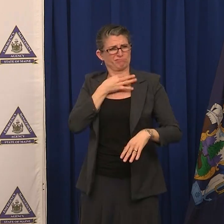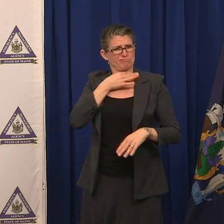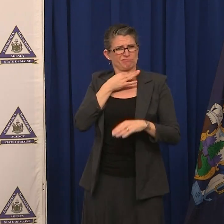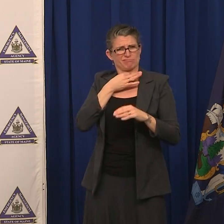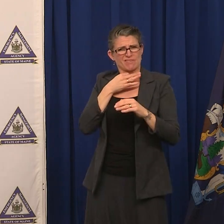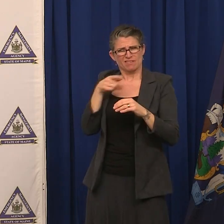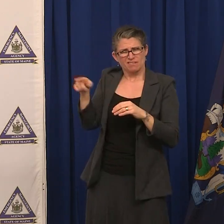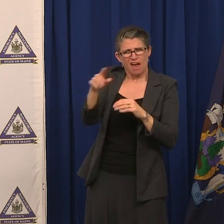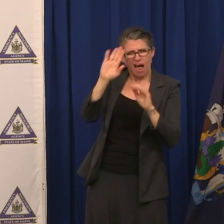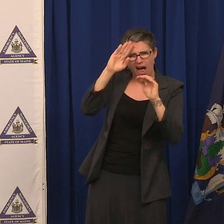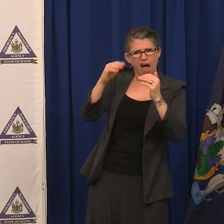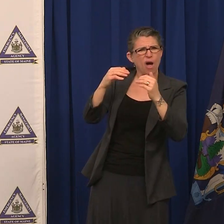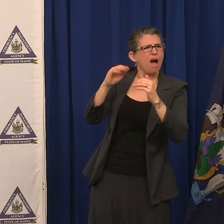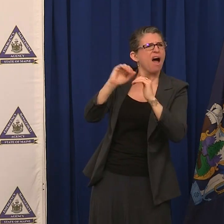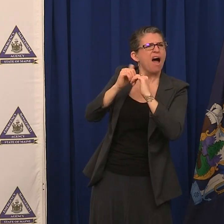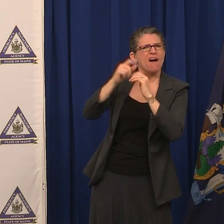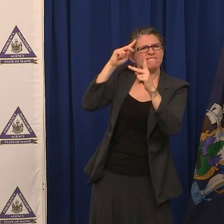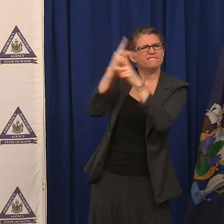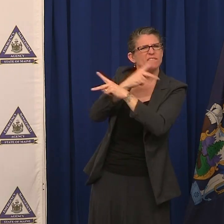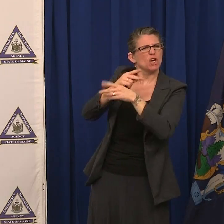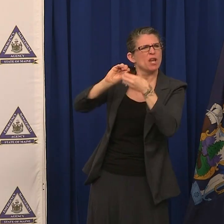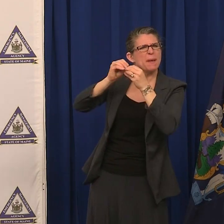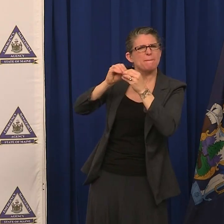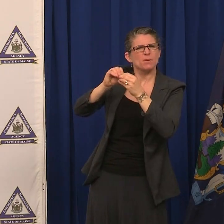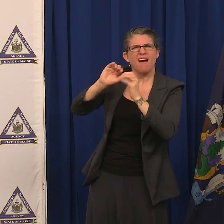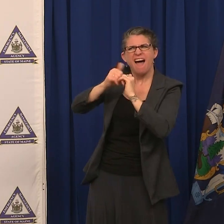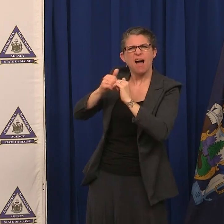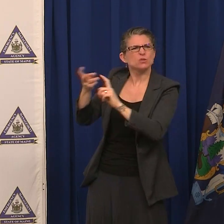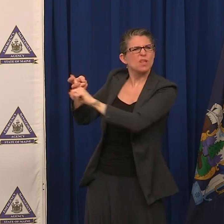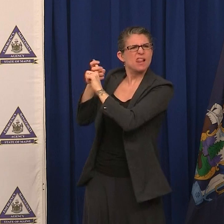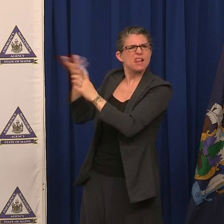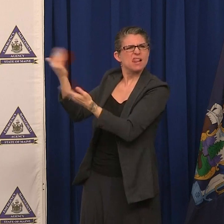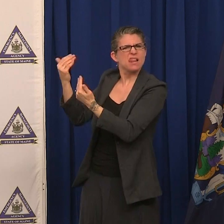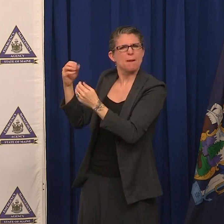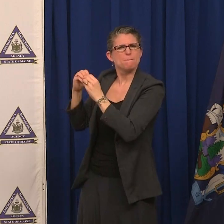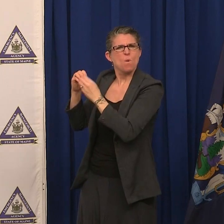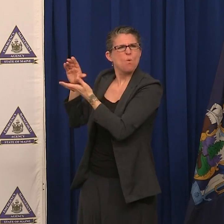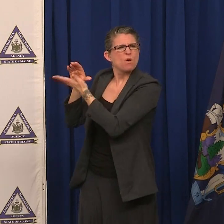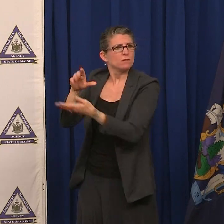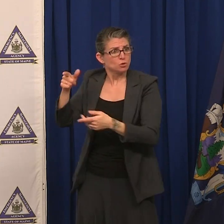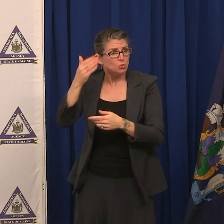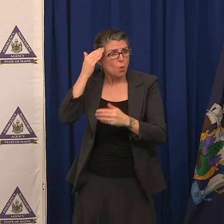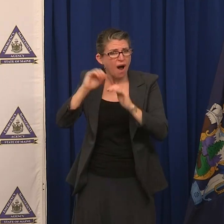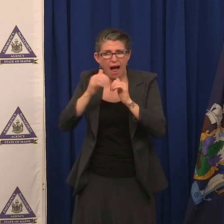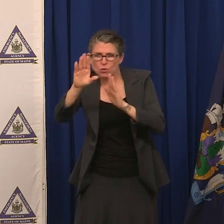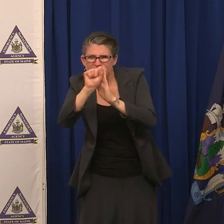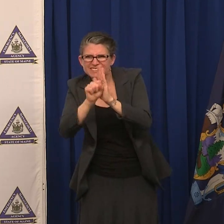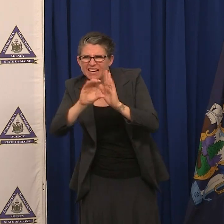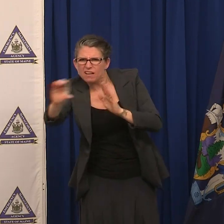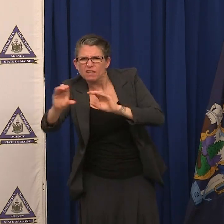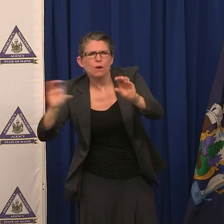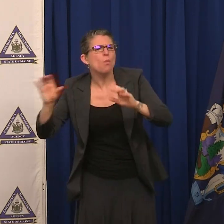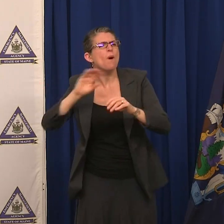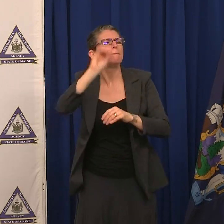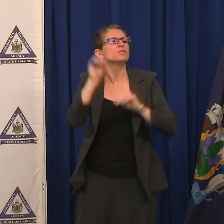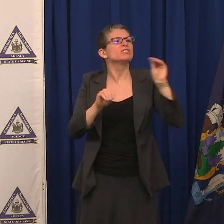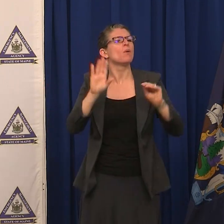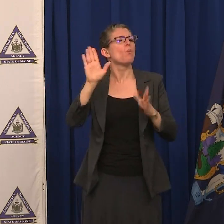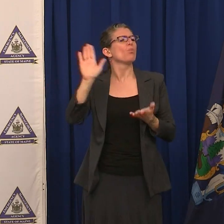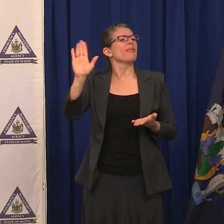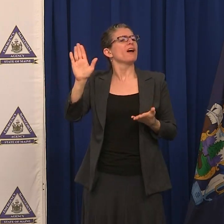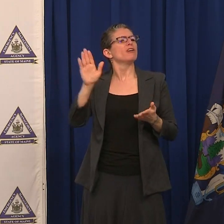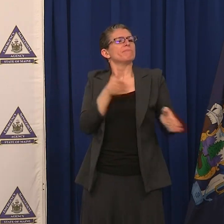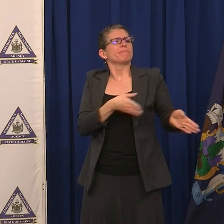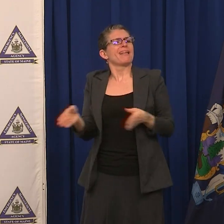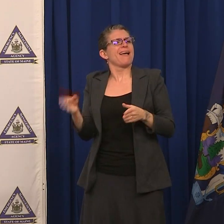by the Strategic National Stockpile to make these distribution determinations to states? Right now, as of